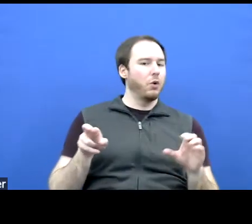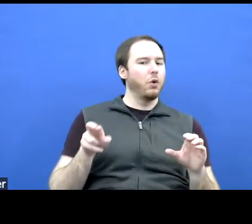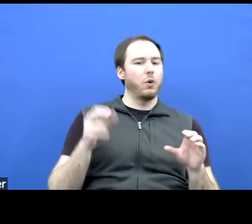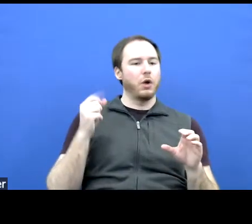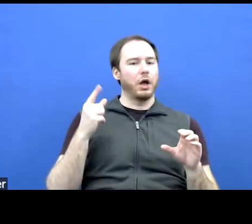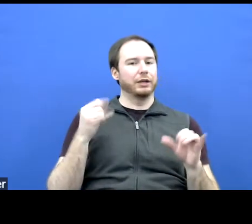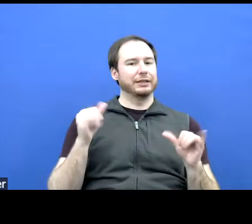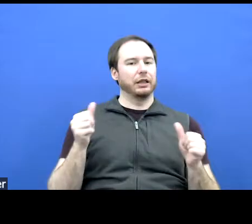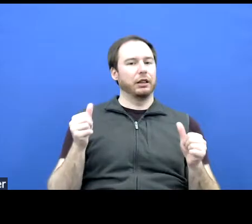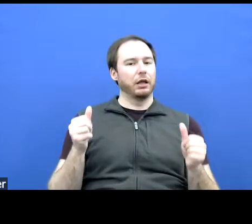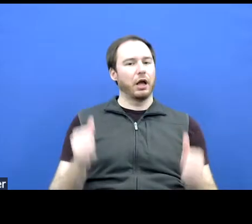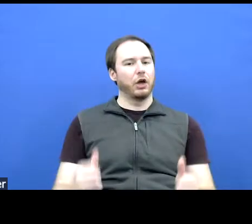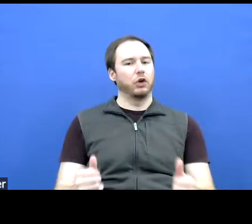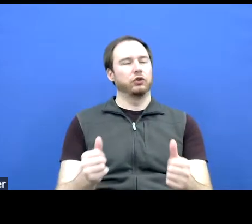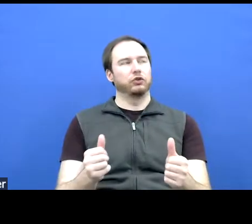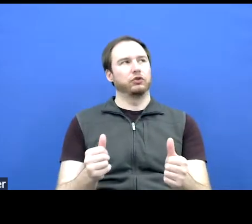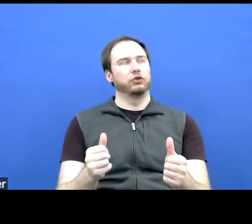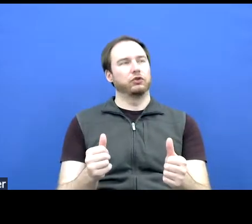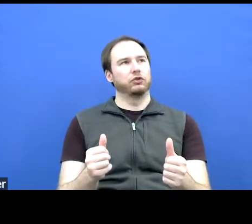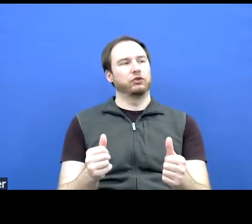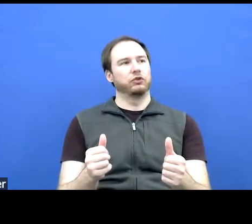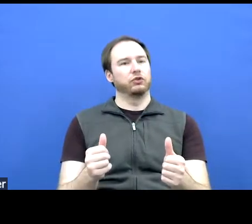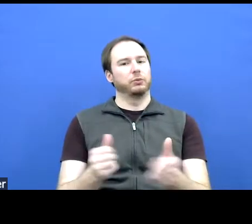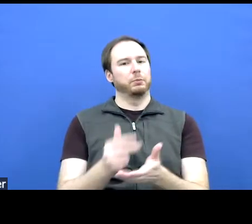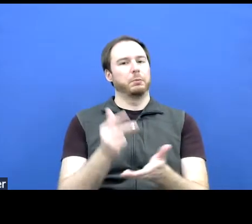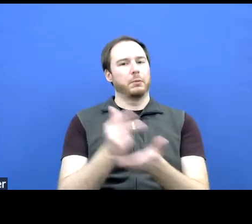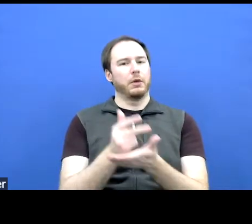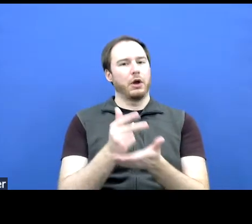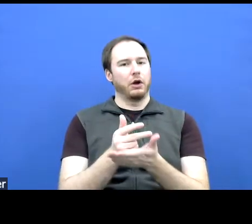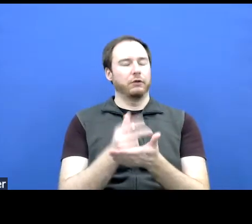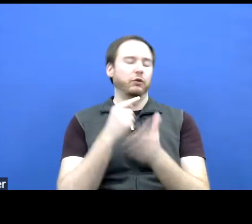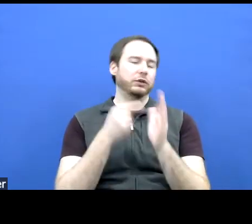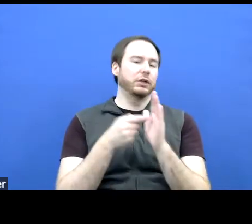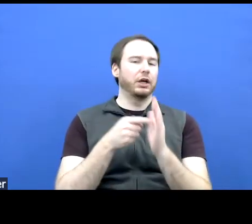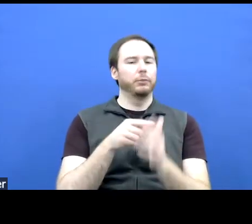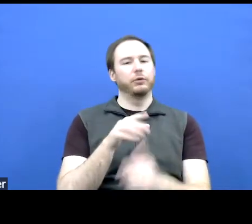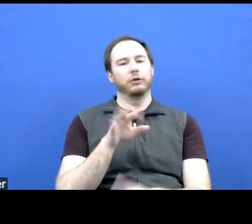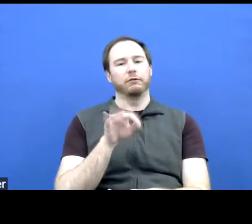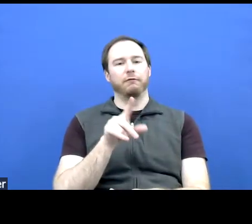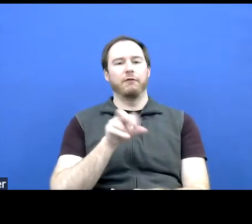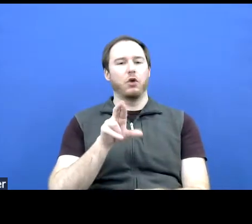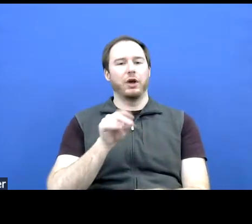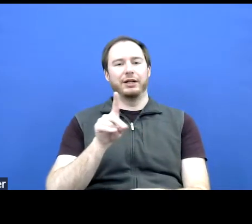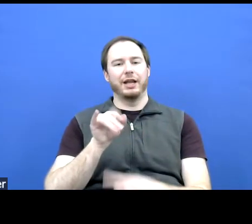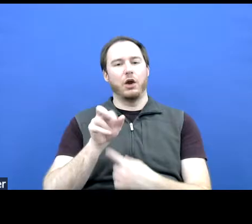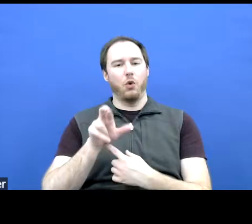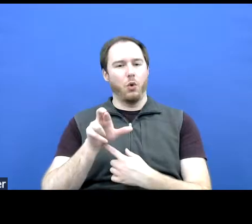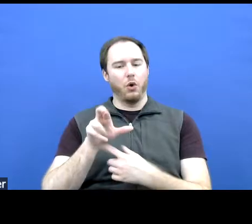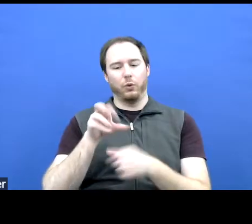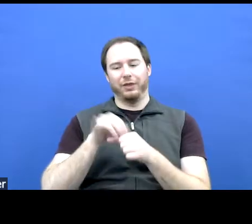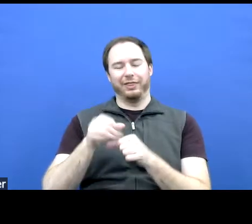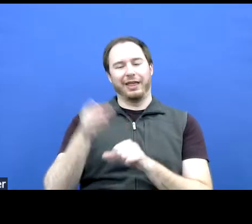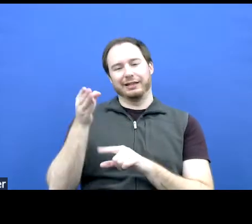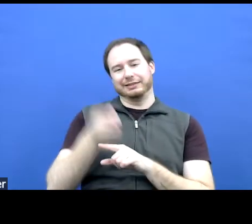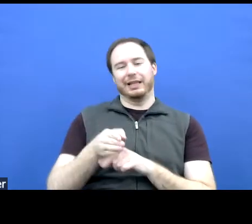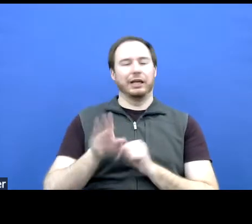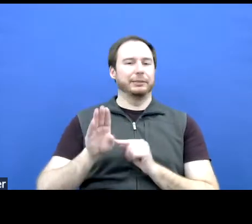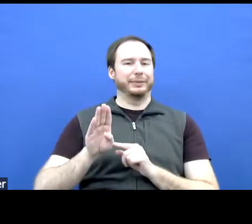they're also the parking for instance, Floor and Decor. They're in the /B